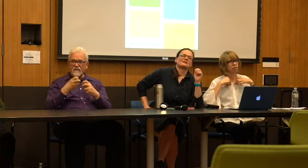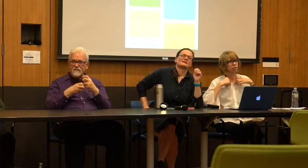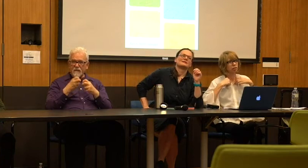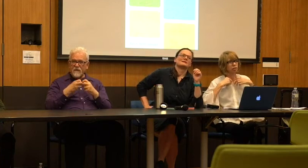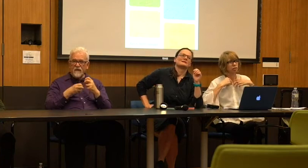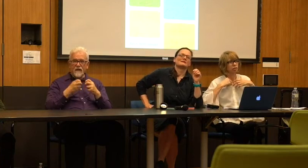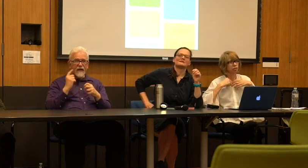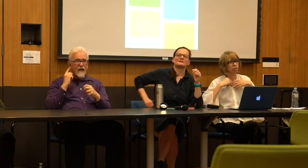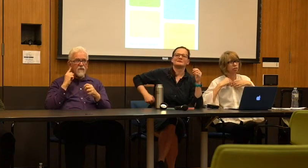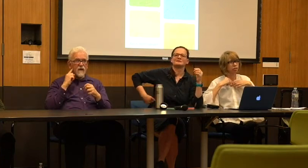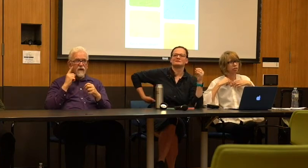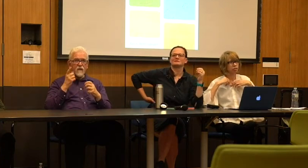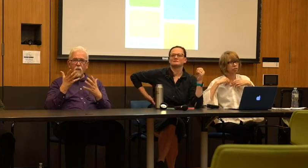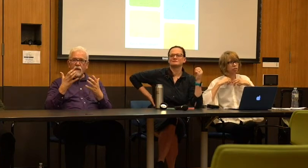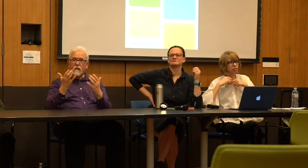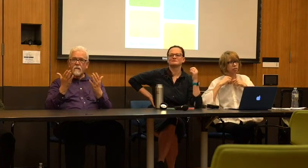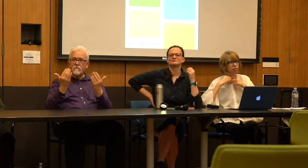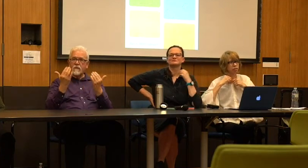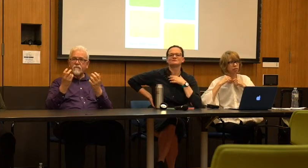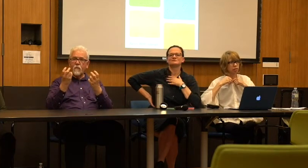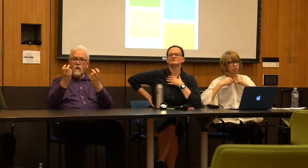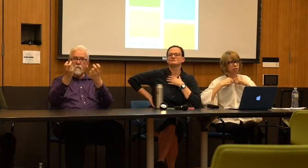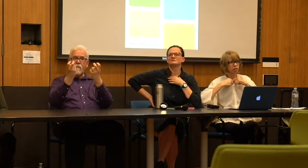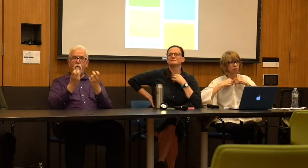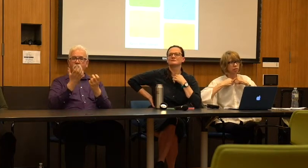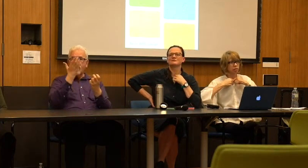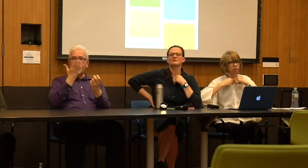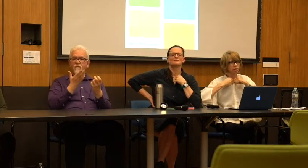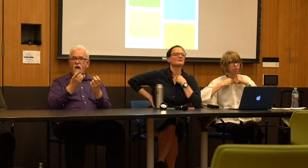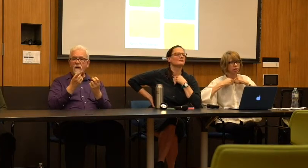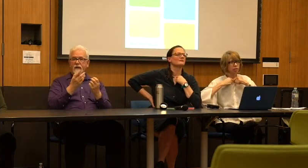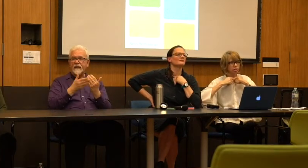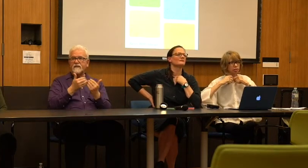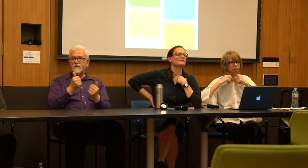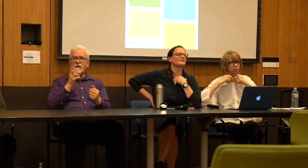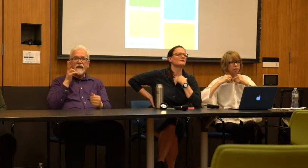hearing, if you wanted to maybe come up in this area.